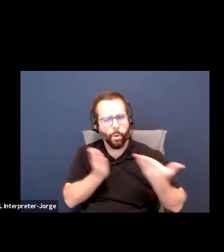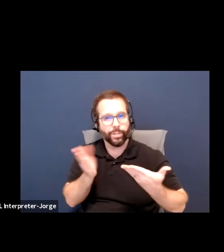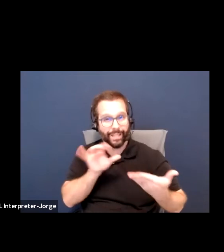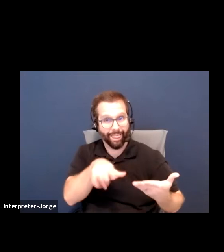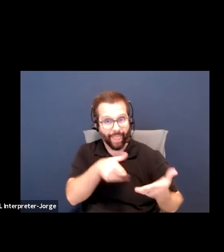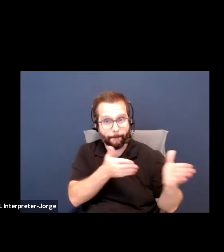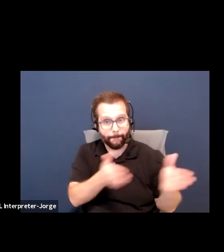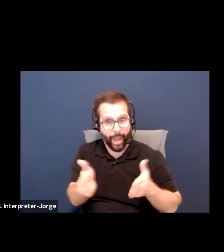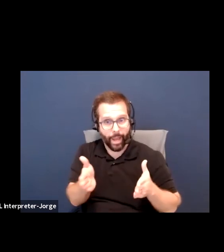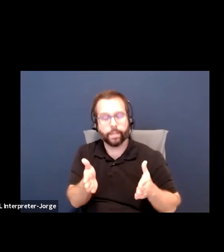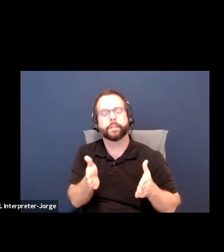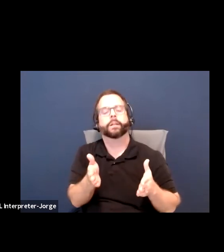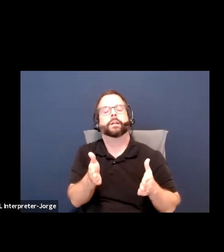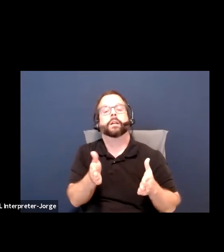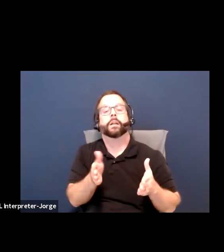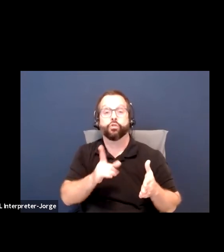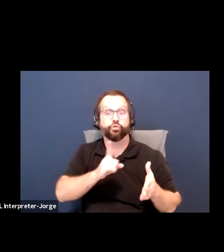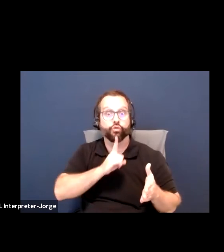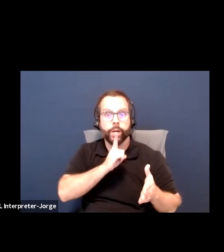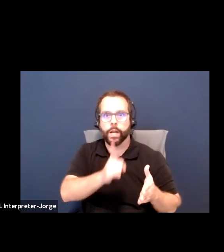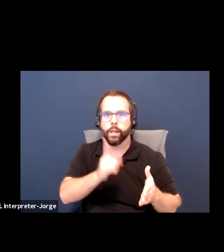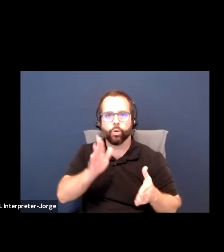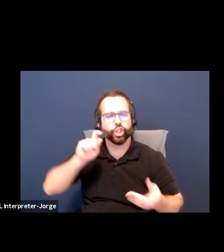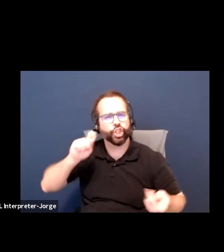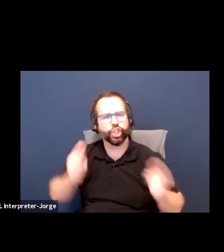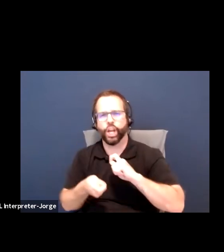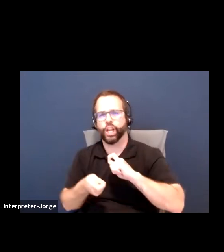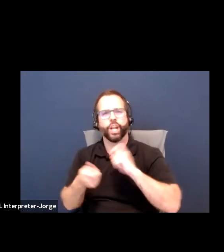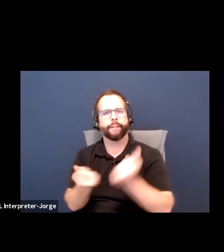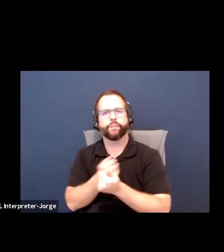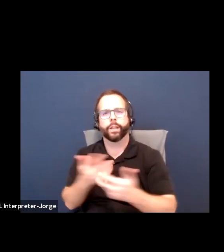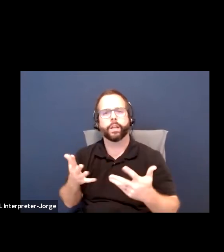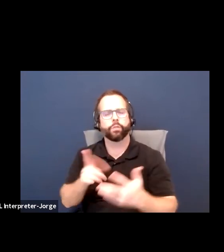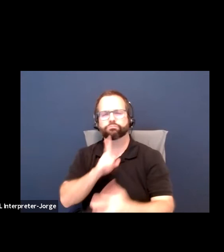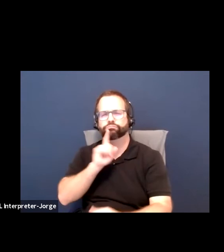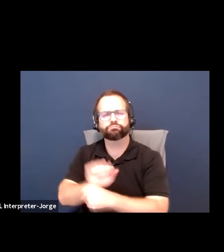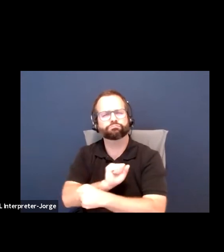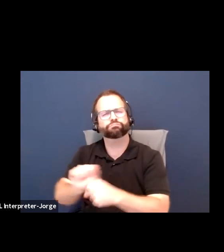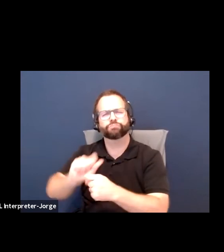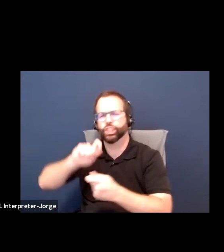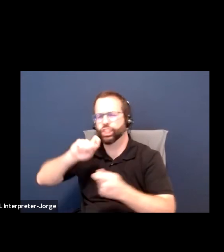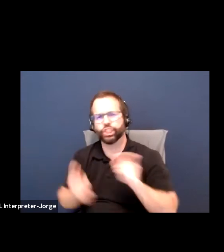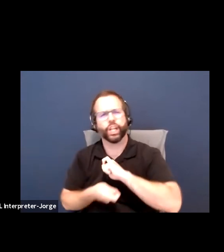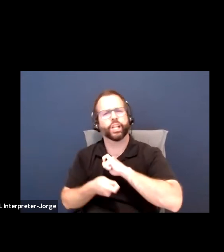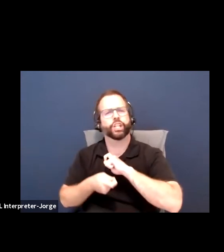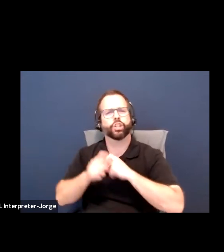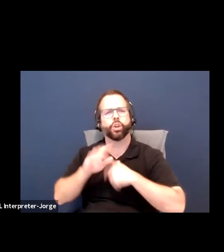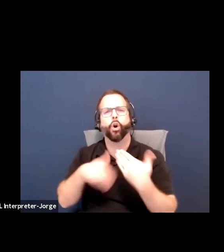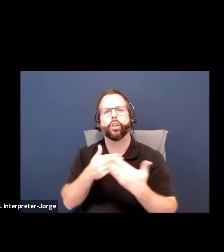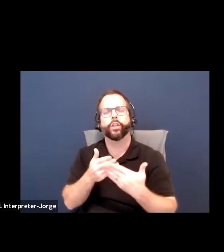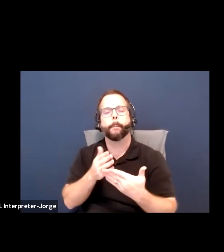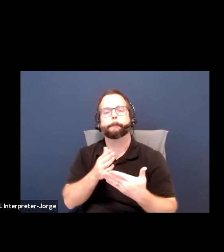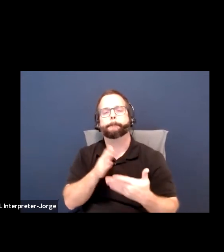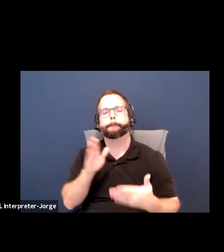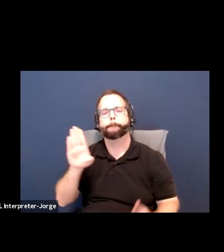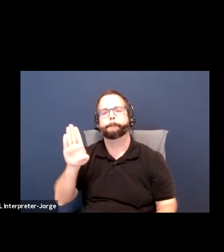plan would truly, truly be a game changer. It would fundamentally change the institutional bias that